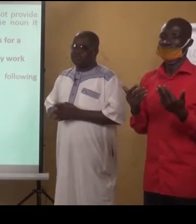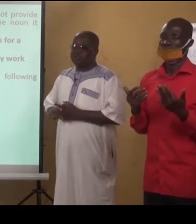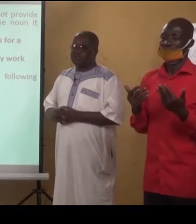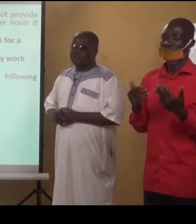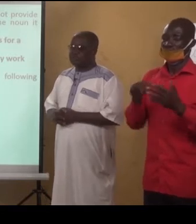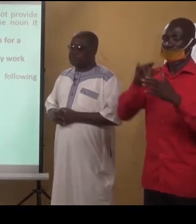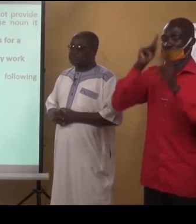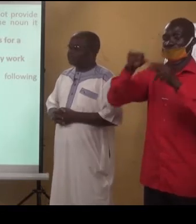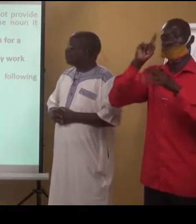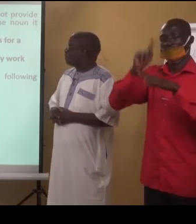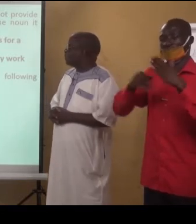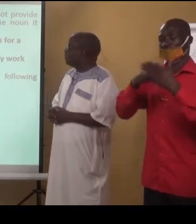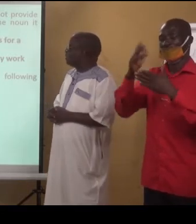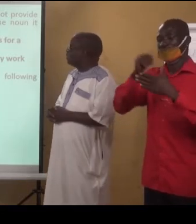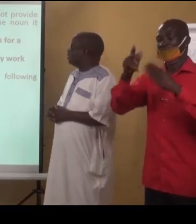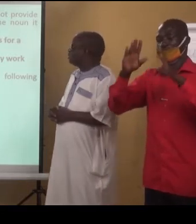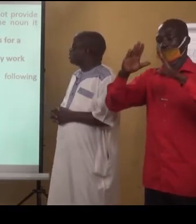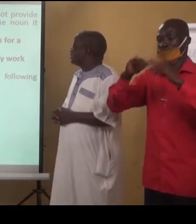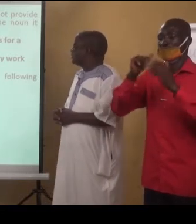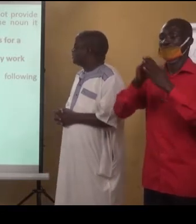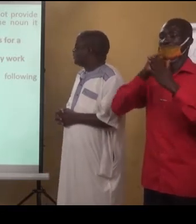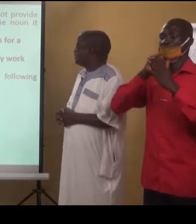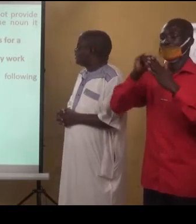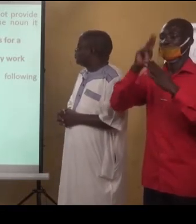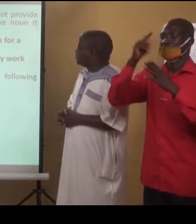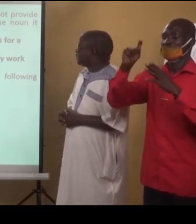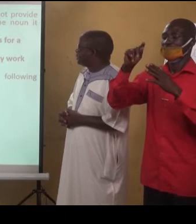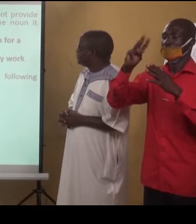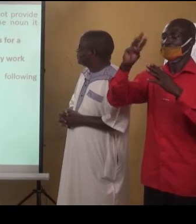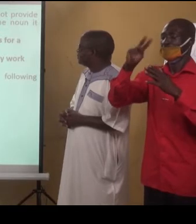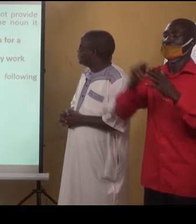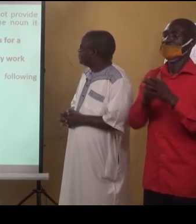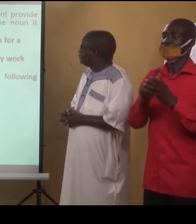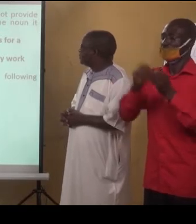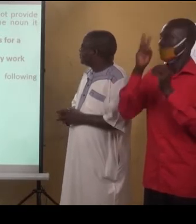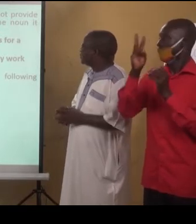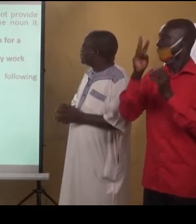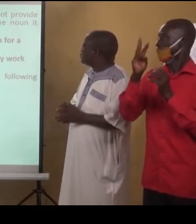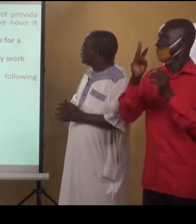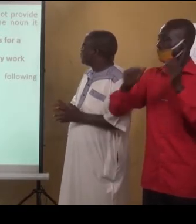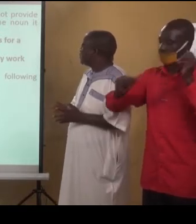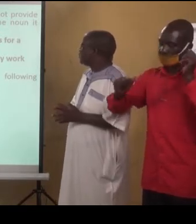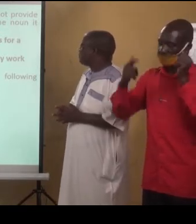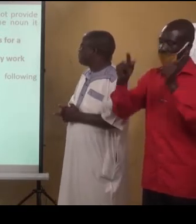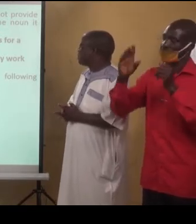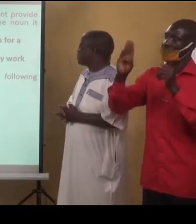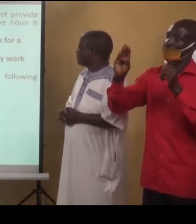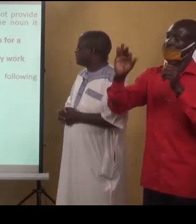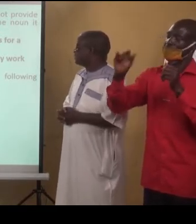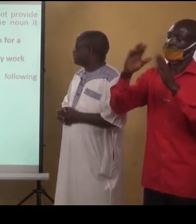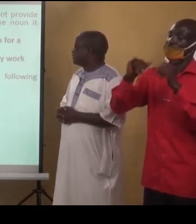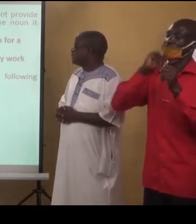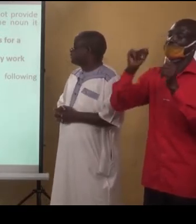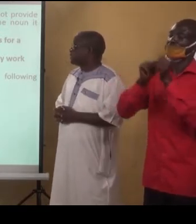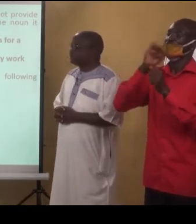the person who is speaking. Number six, the beach house, which is too far from my